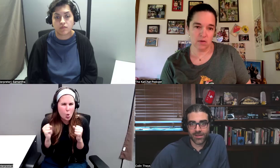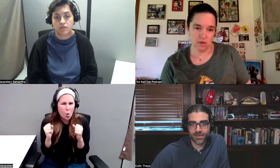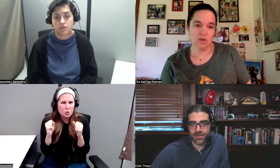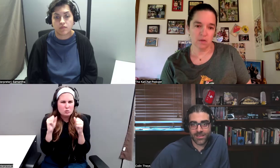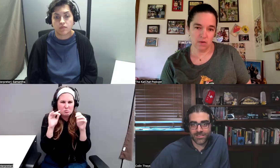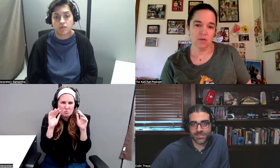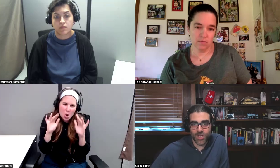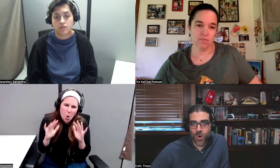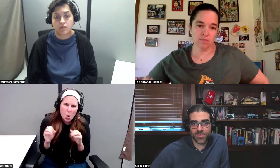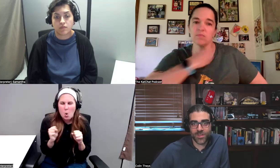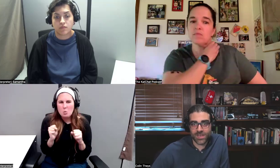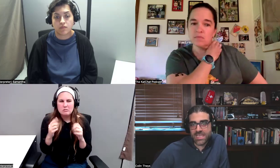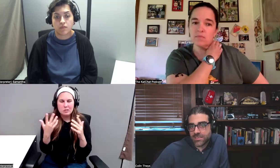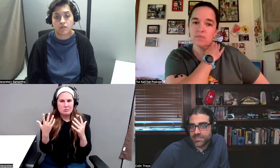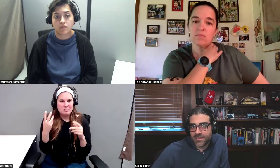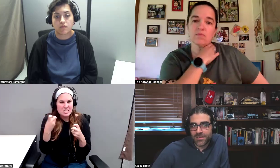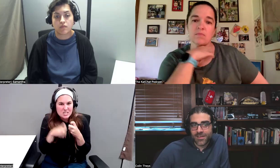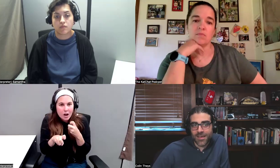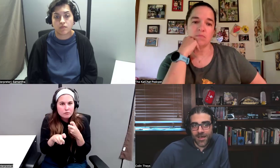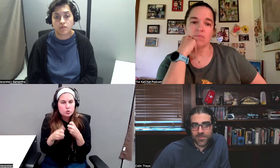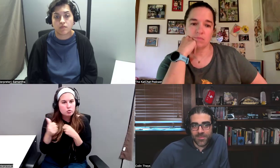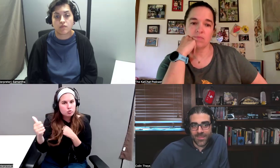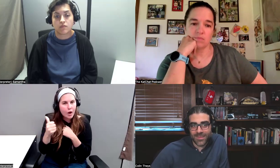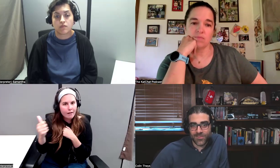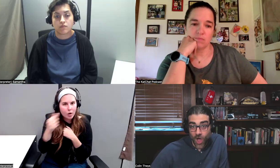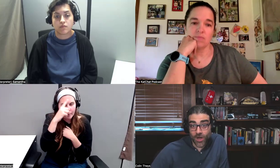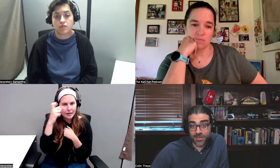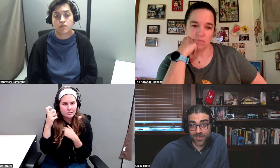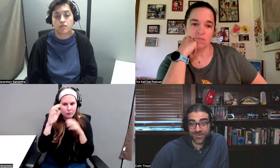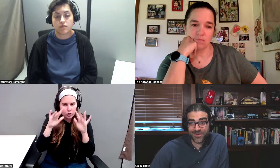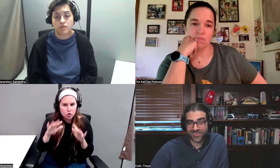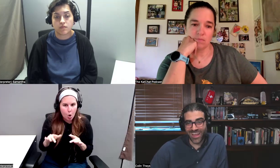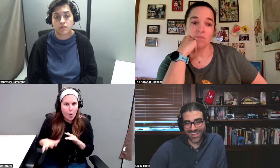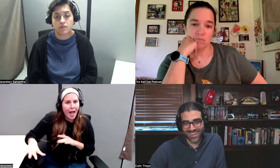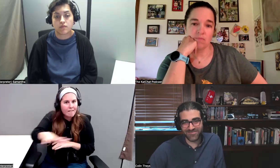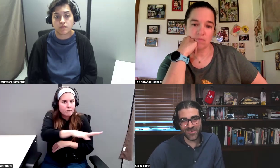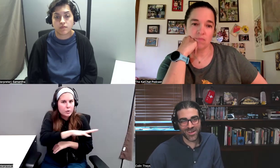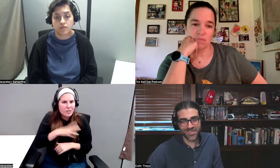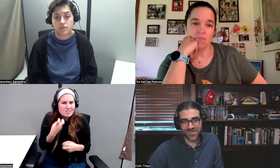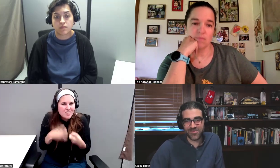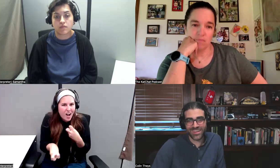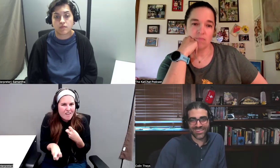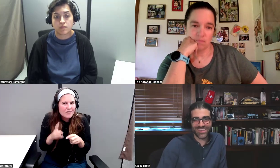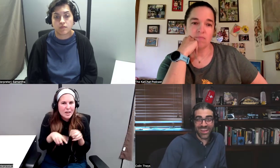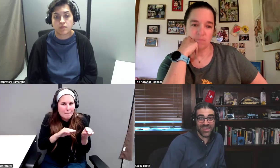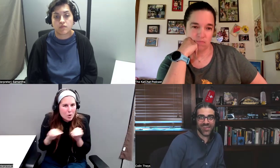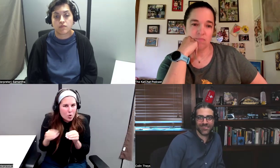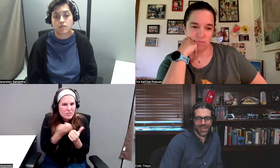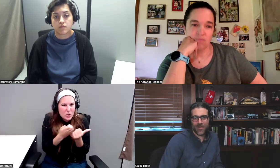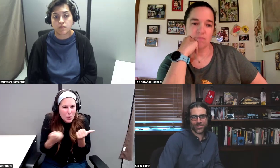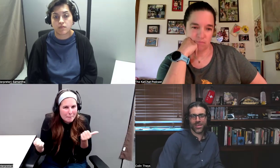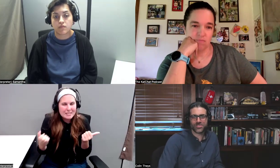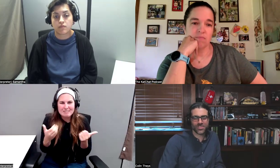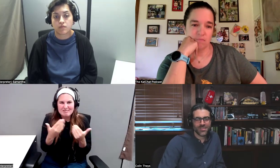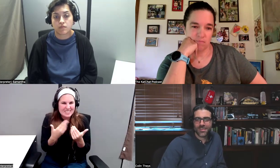when it's snow up to your knees. Um, it's hard, right? Like moving all equipment and getting there and